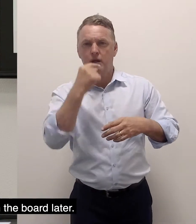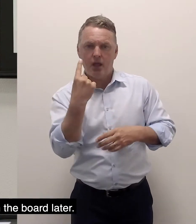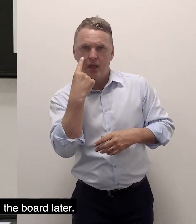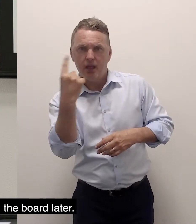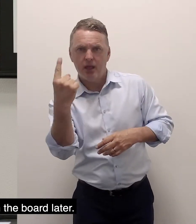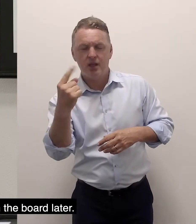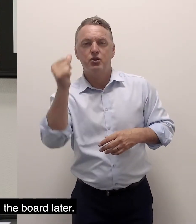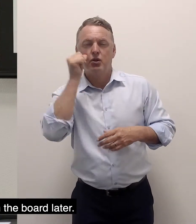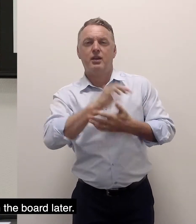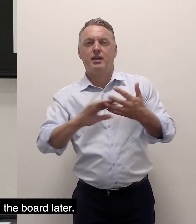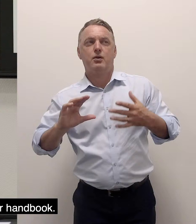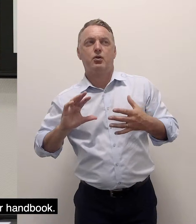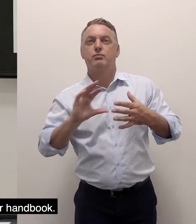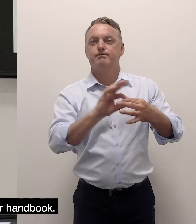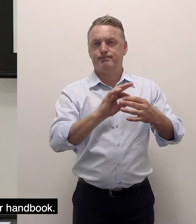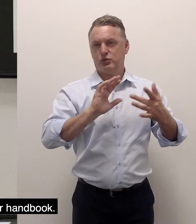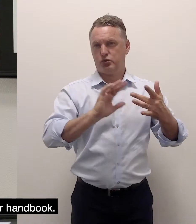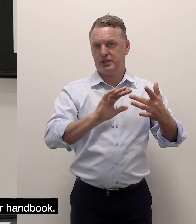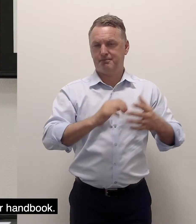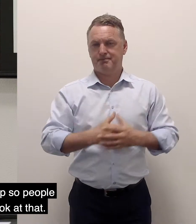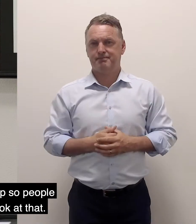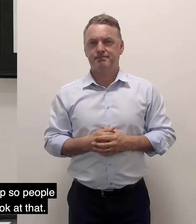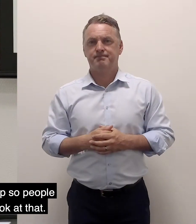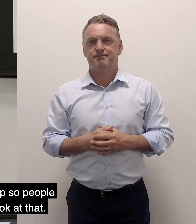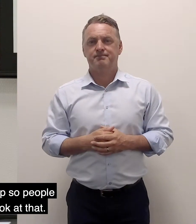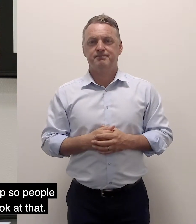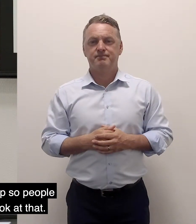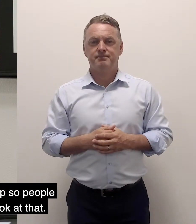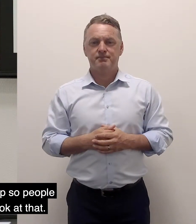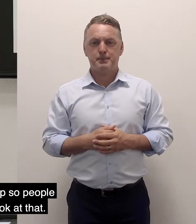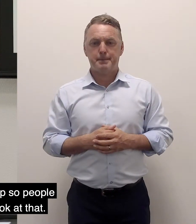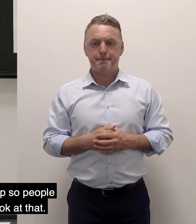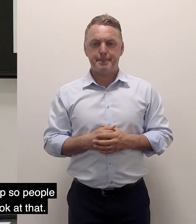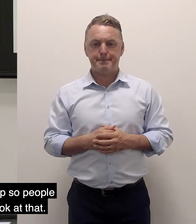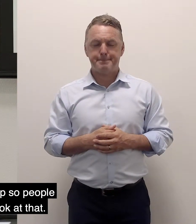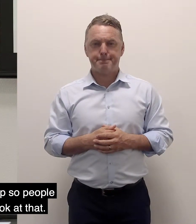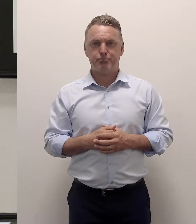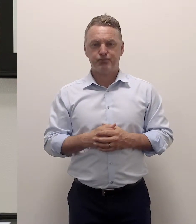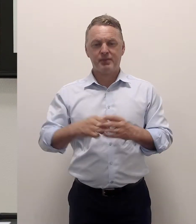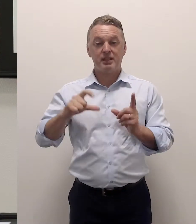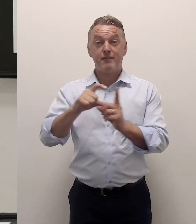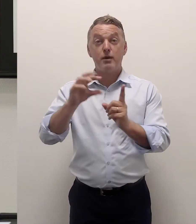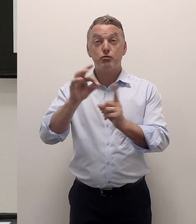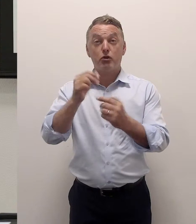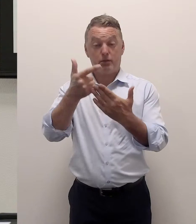that up on the board later. It is also in your handbook. We'll put that up so people can take a look at that.